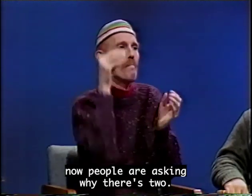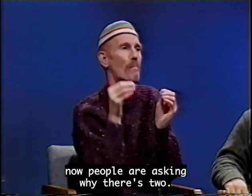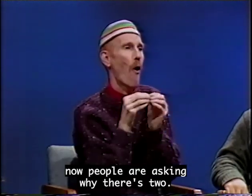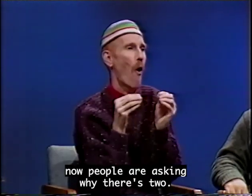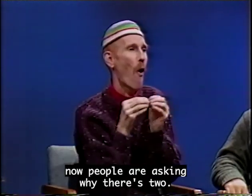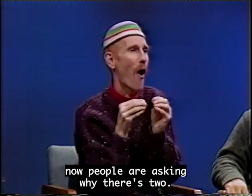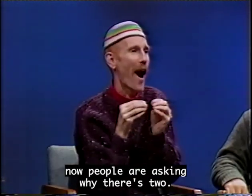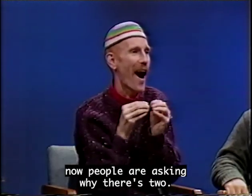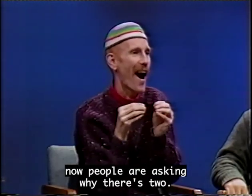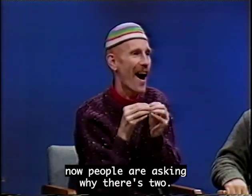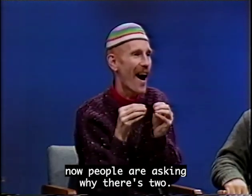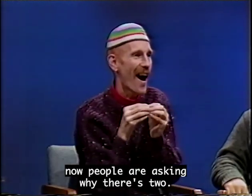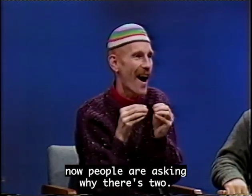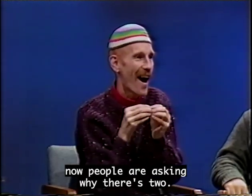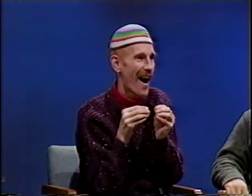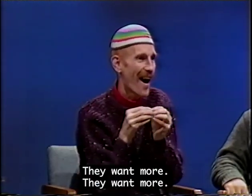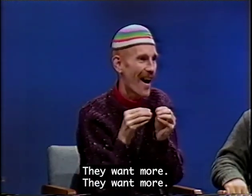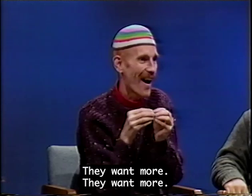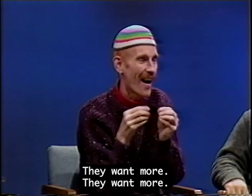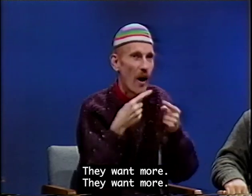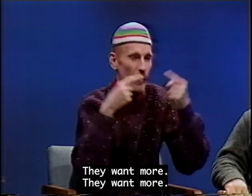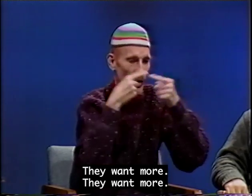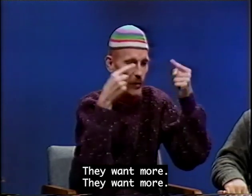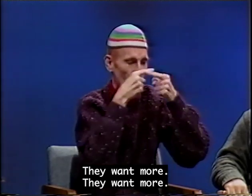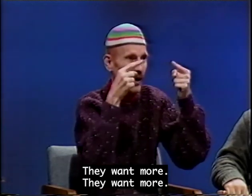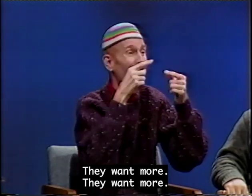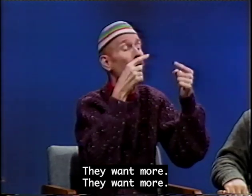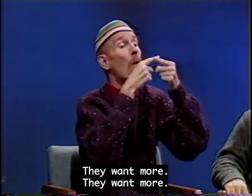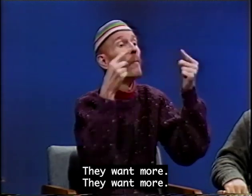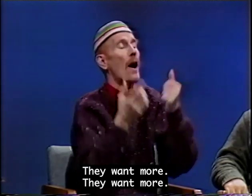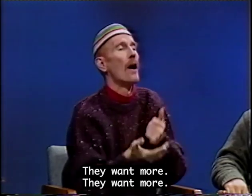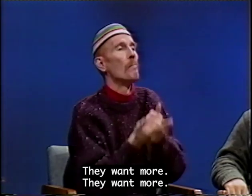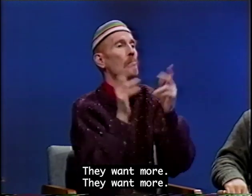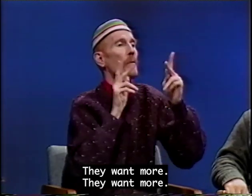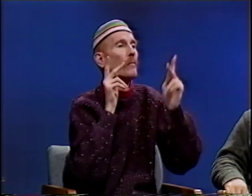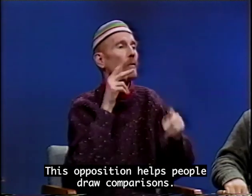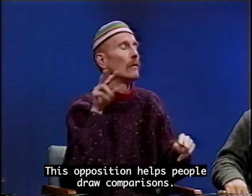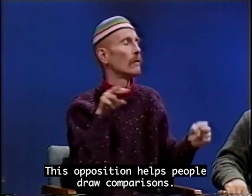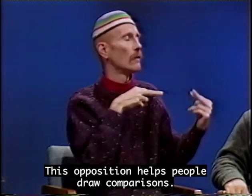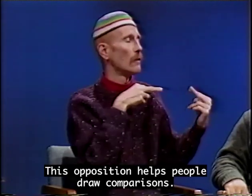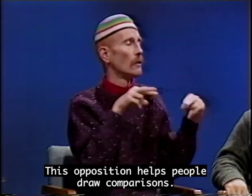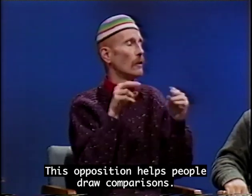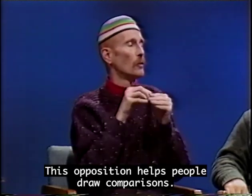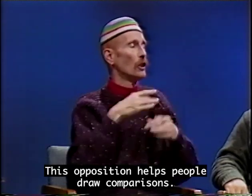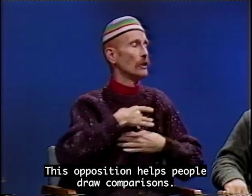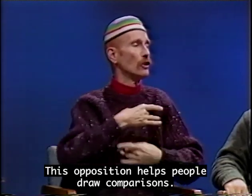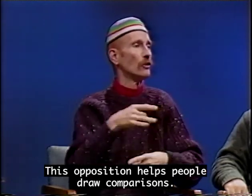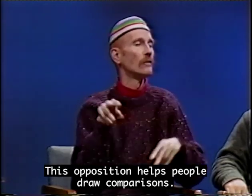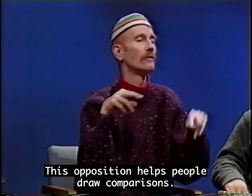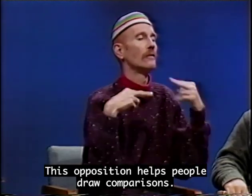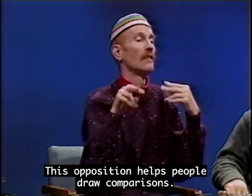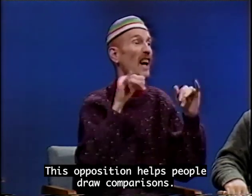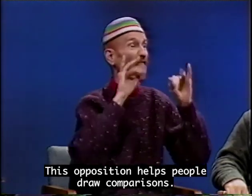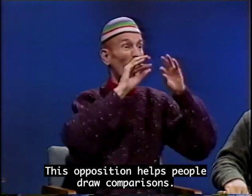people are asking why there's two. They want more. They want more. This opposition helps people draw